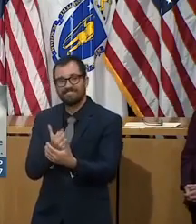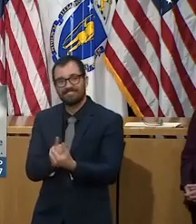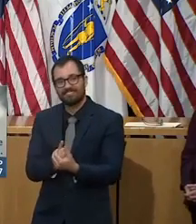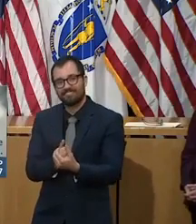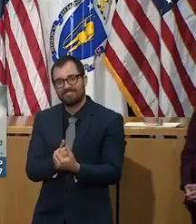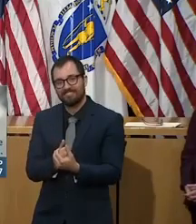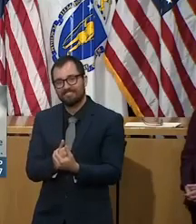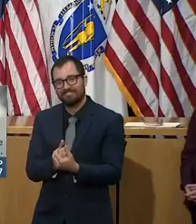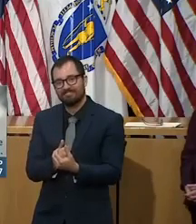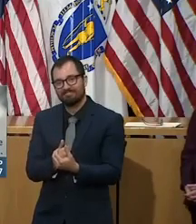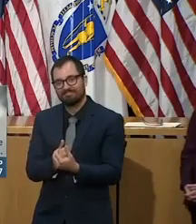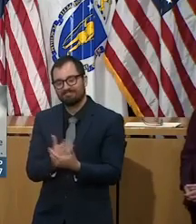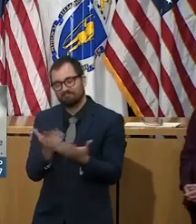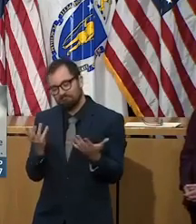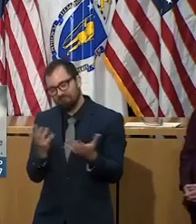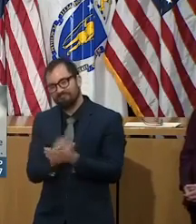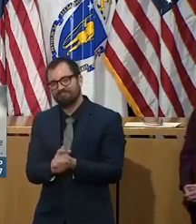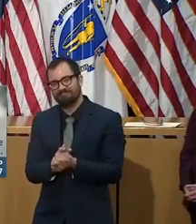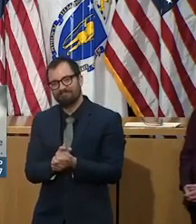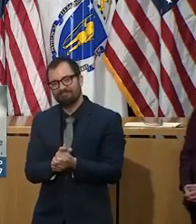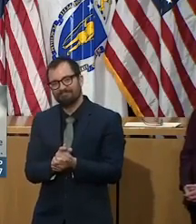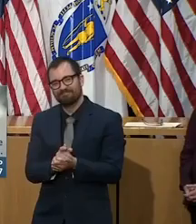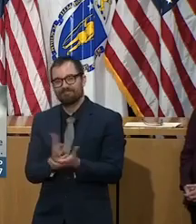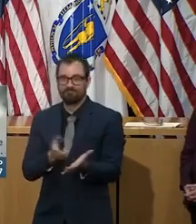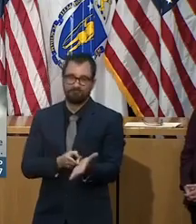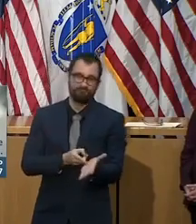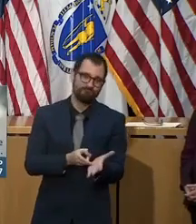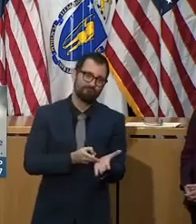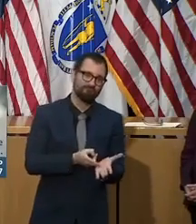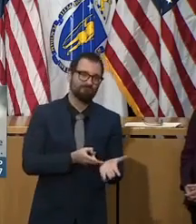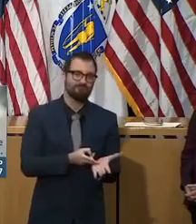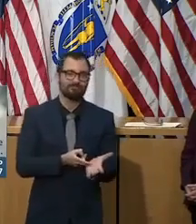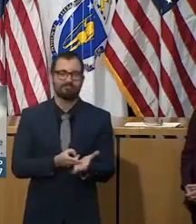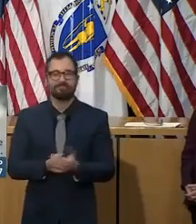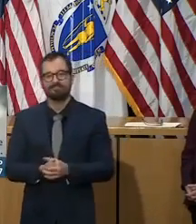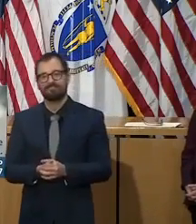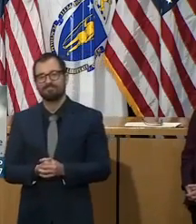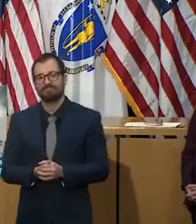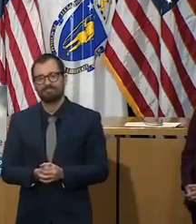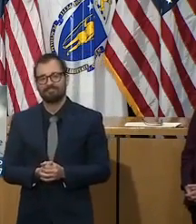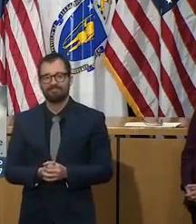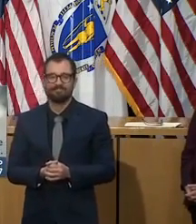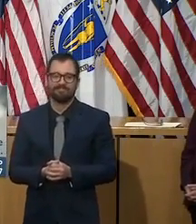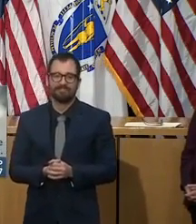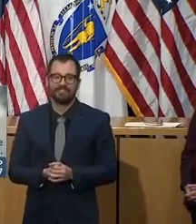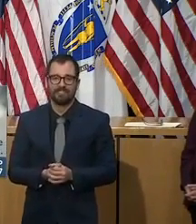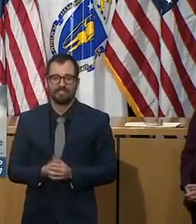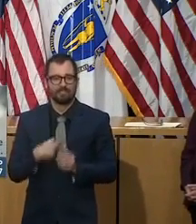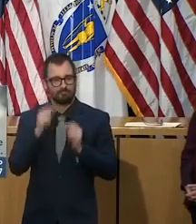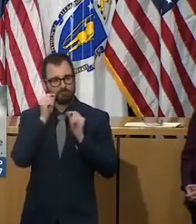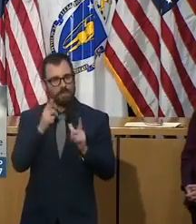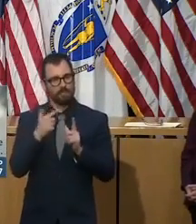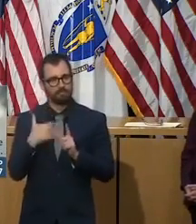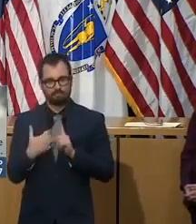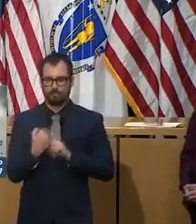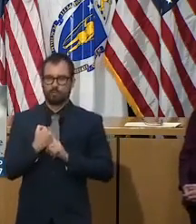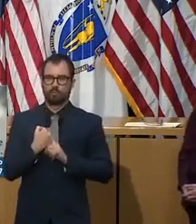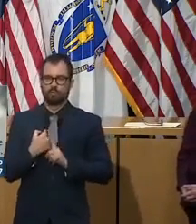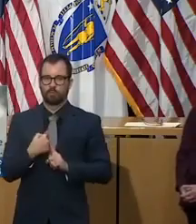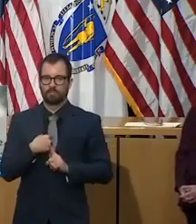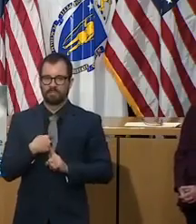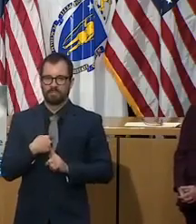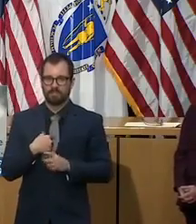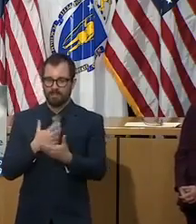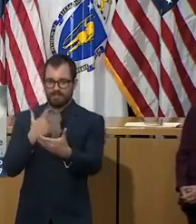honestly, I was surprised by how much it meant to me to see his face. I don't know if he gave a hoot about seeing my face or